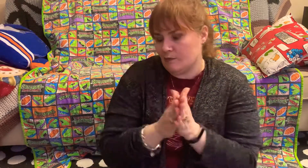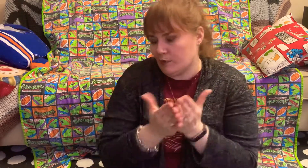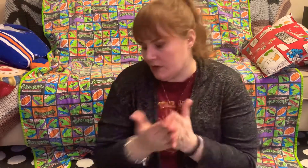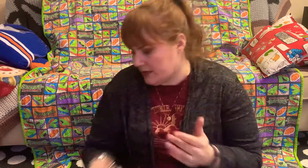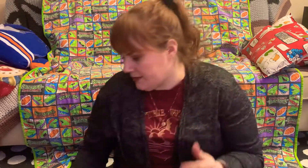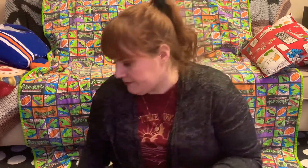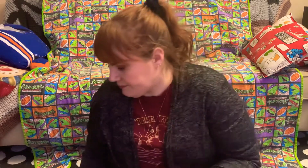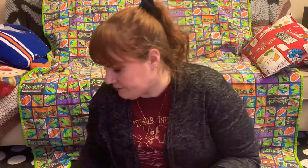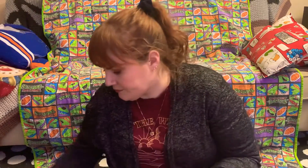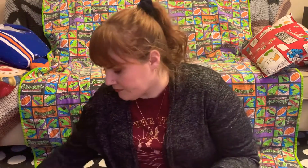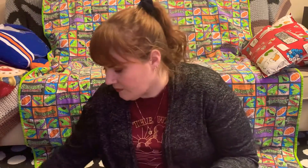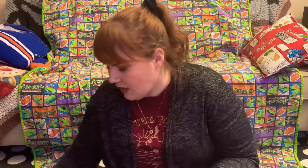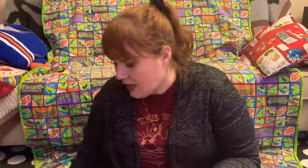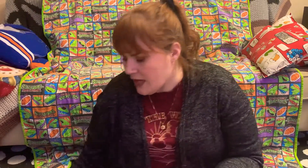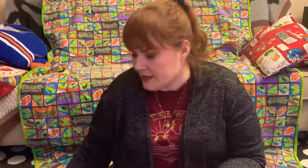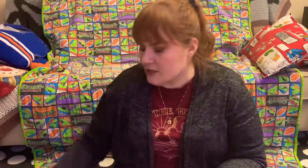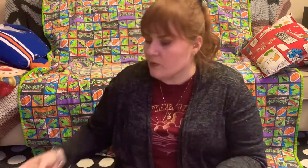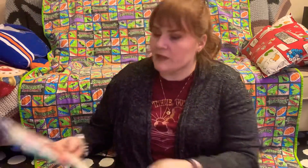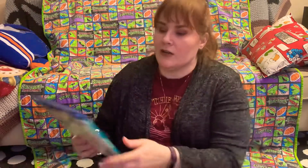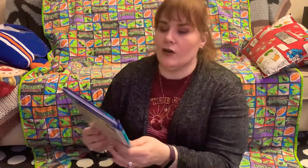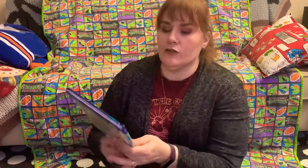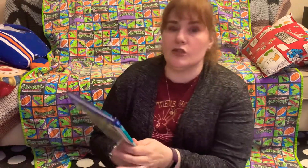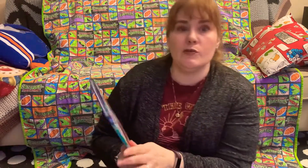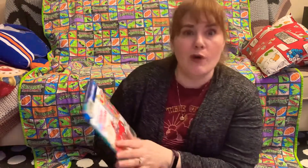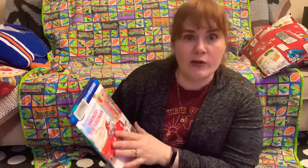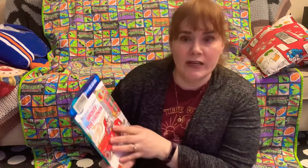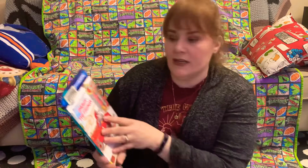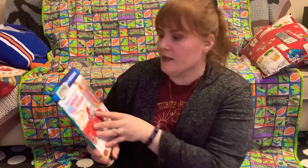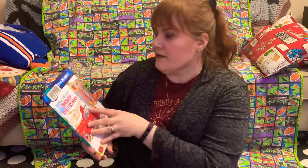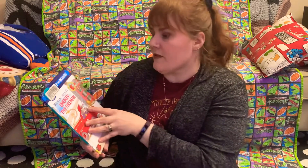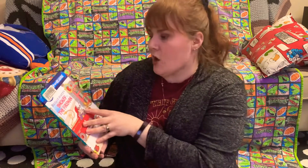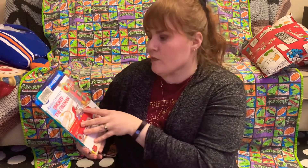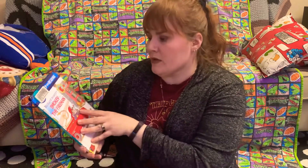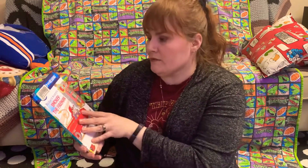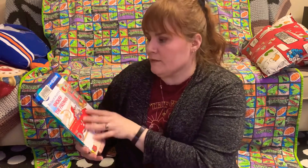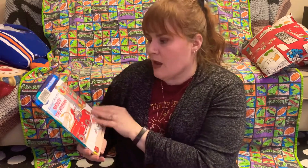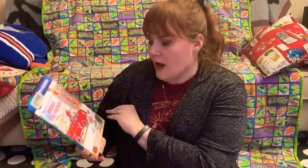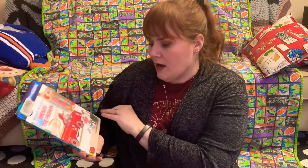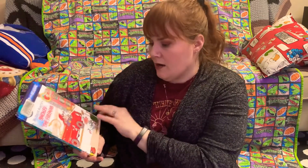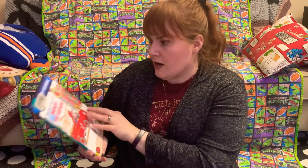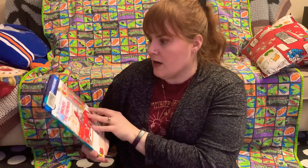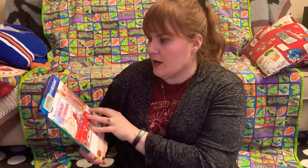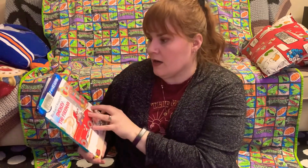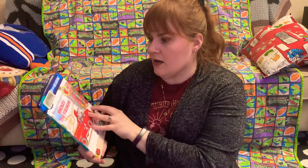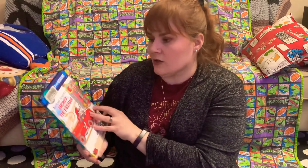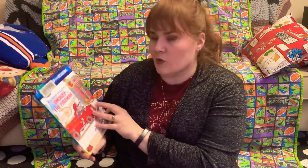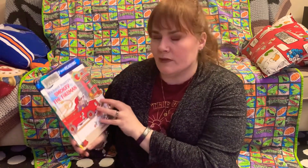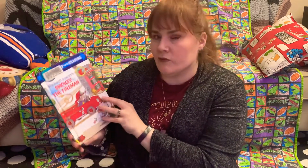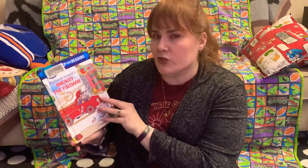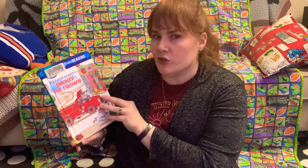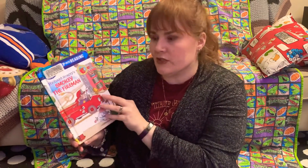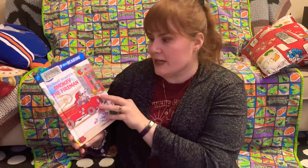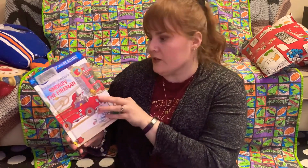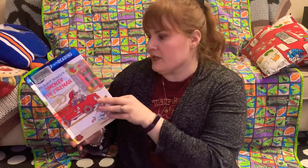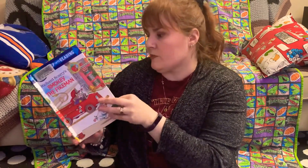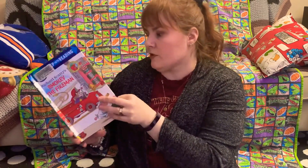book. This one is called Smokey the Fireman. It's one of Richard Scarry's books.